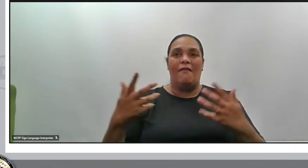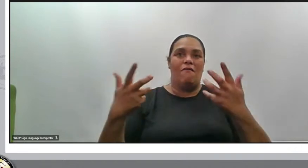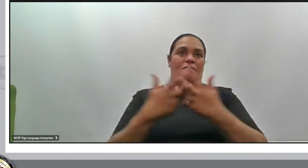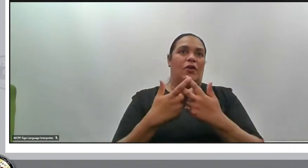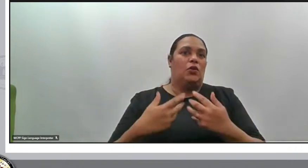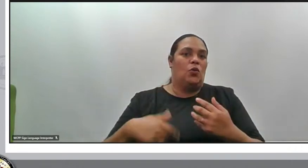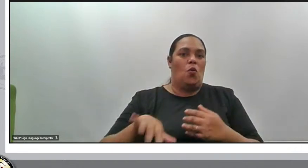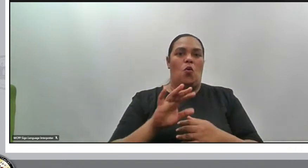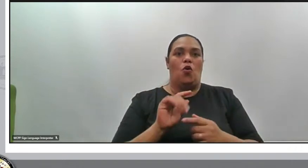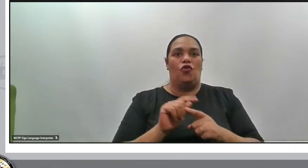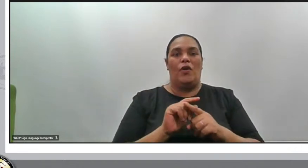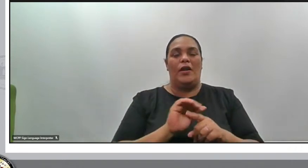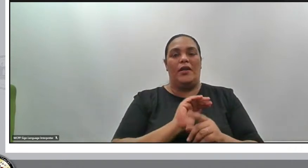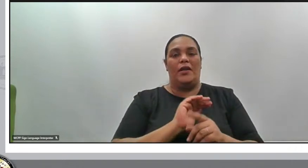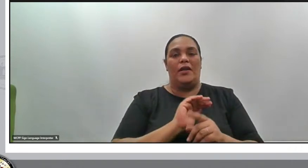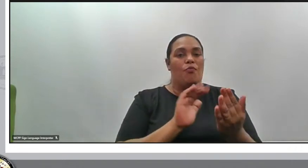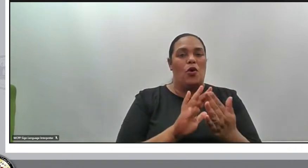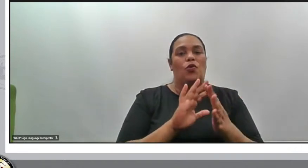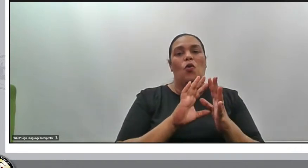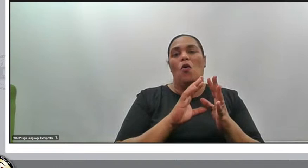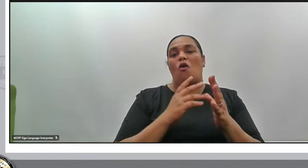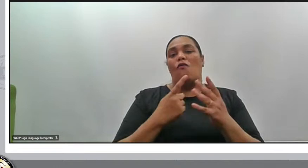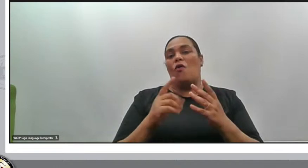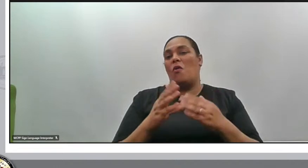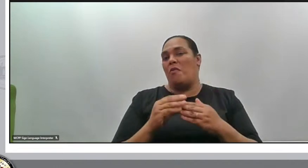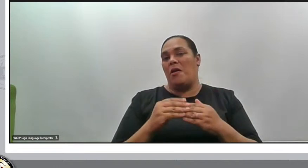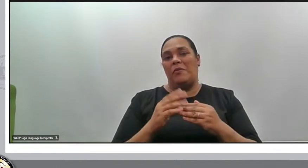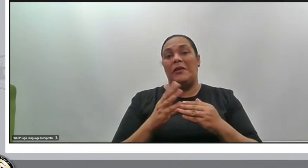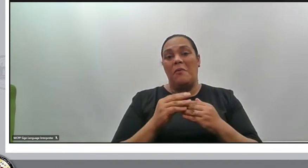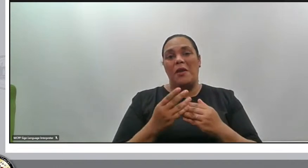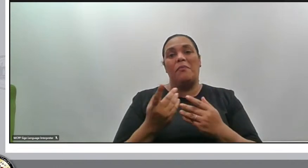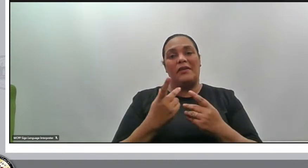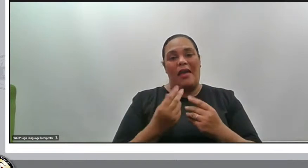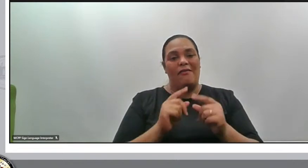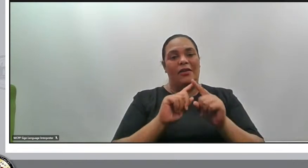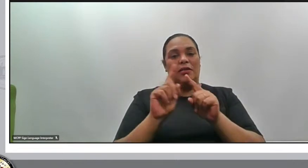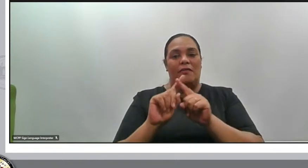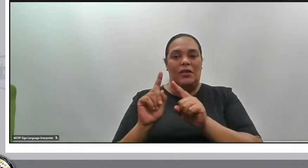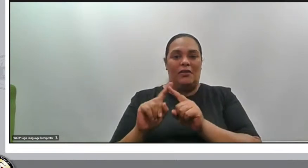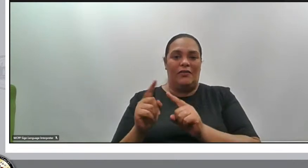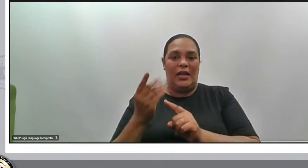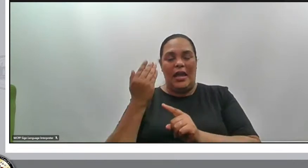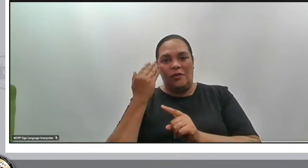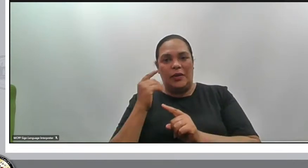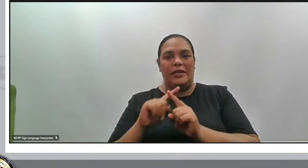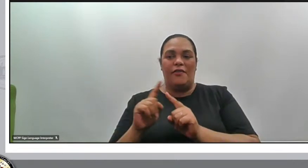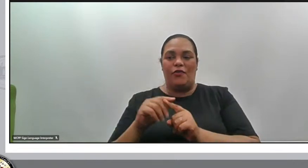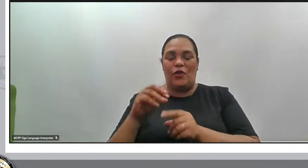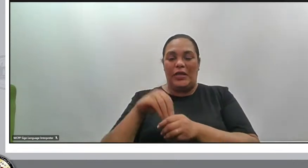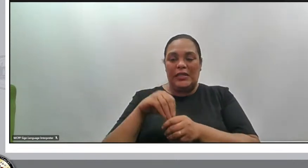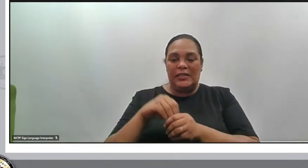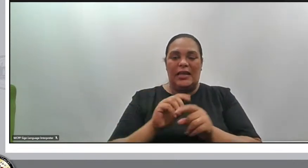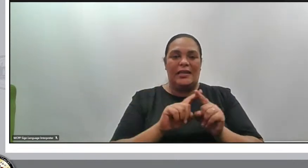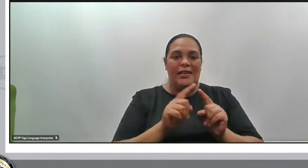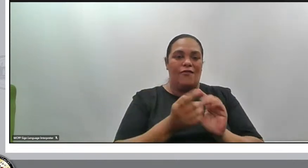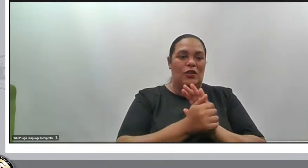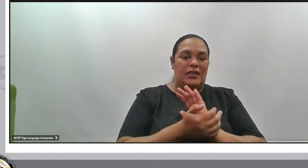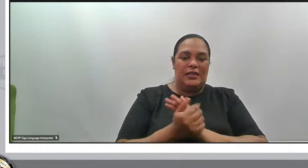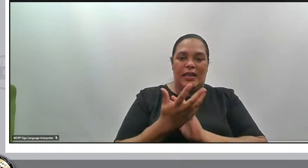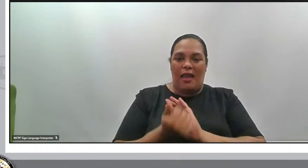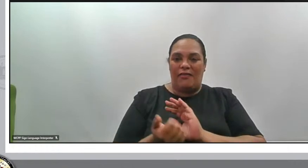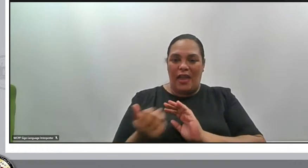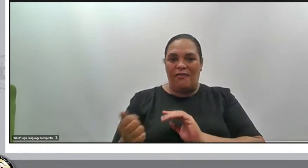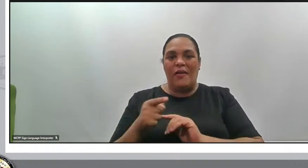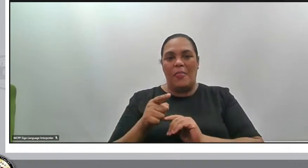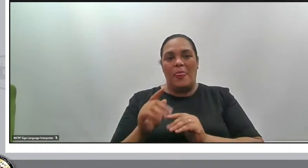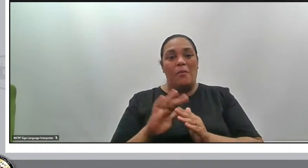training approach or capacity-building approach for members. Members come with different expertise, different insights, and different skill sets. And so it